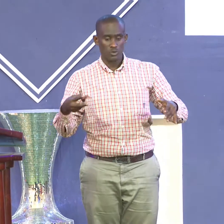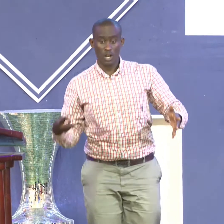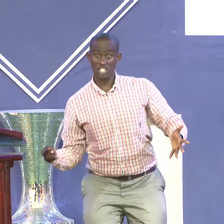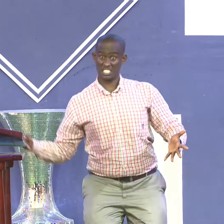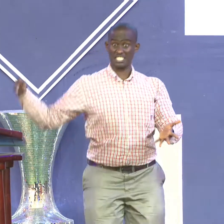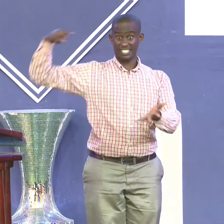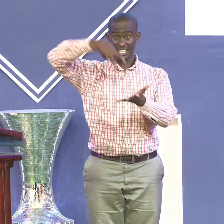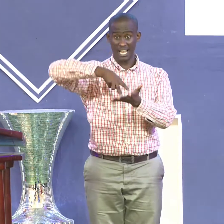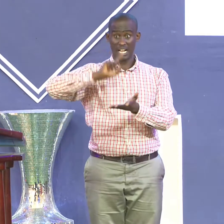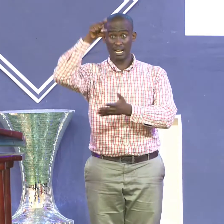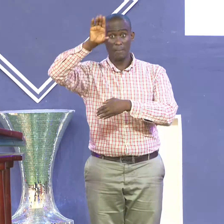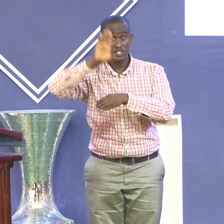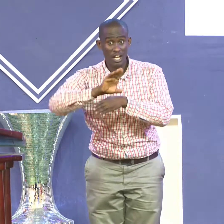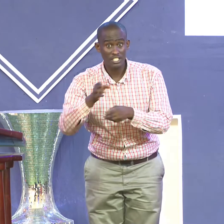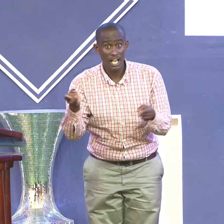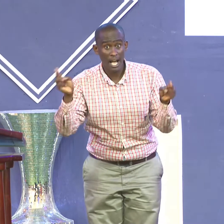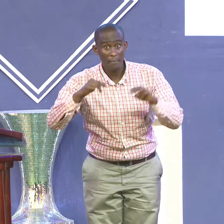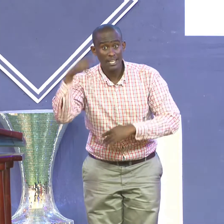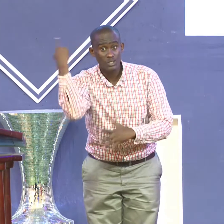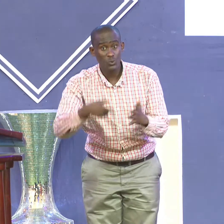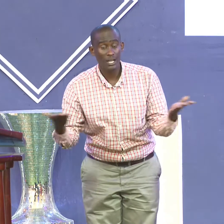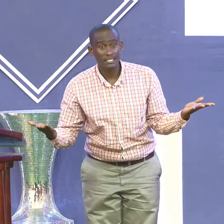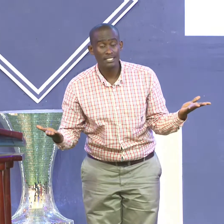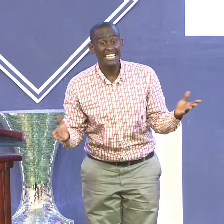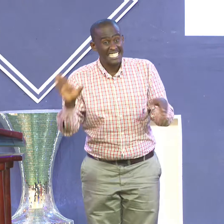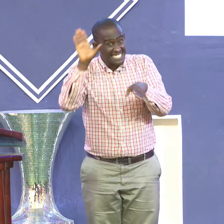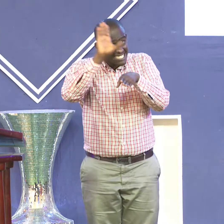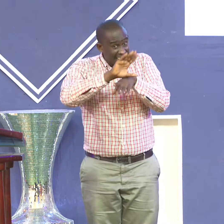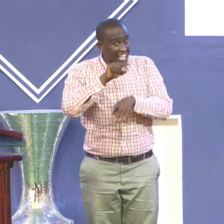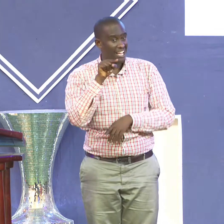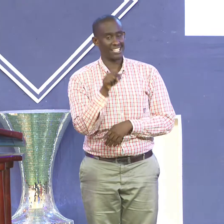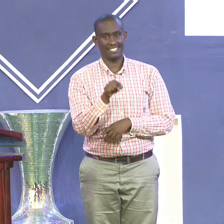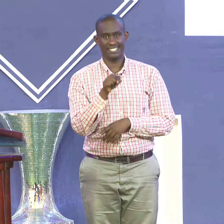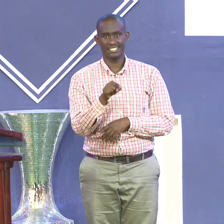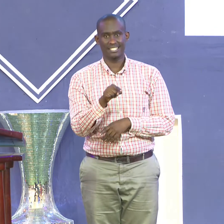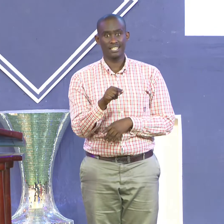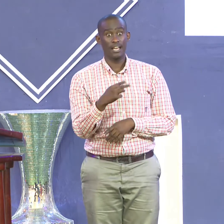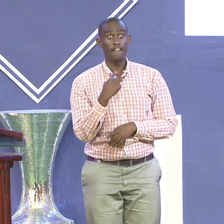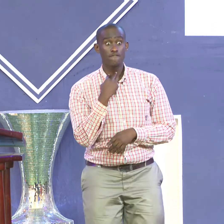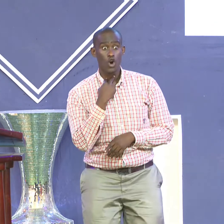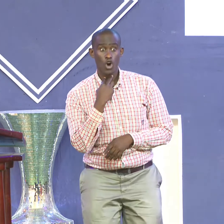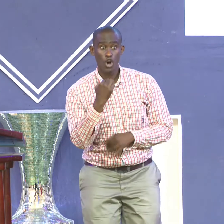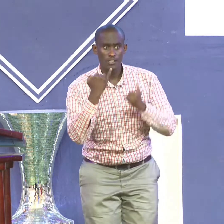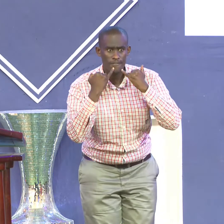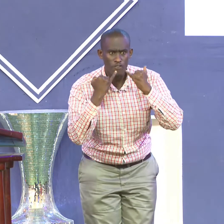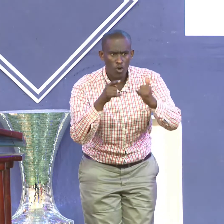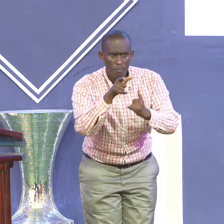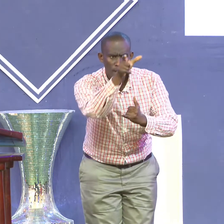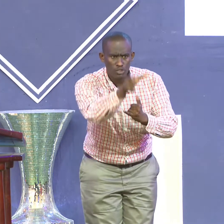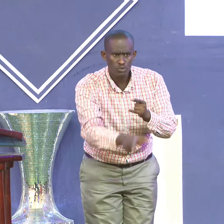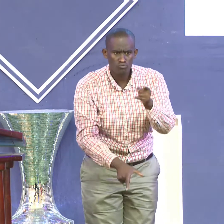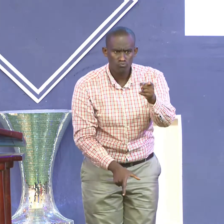And every time he tries to arise and come back to church, in the very church, that is where there is a